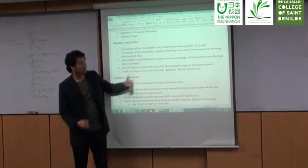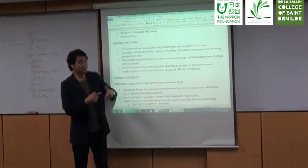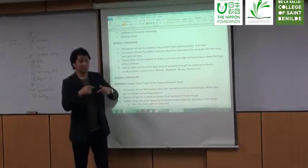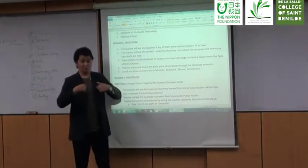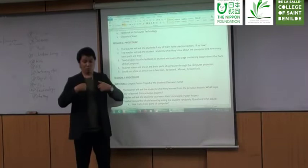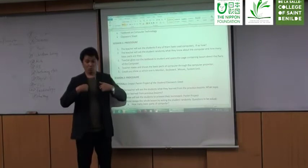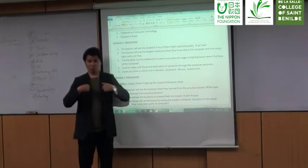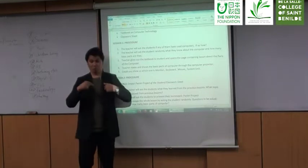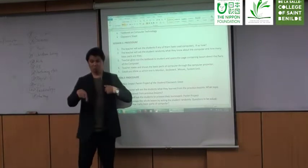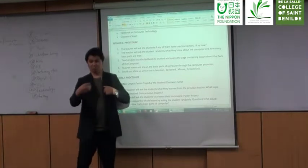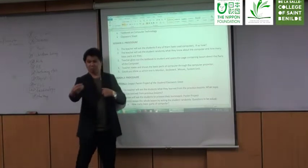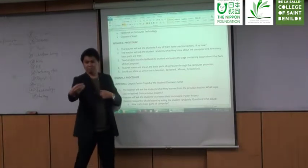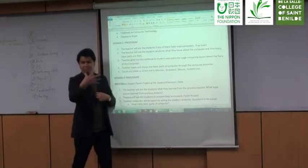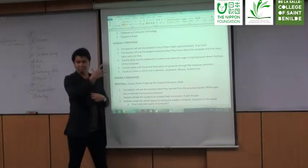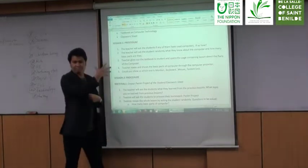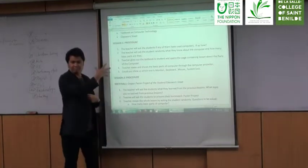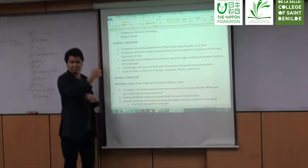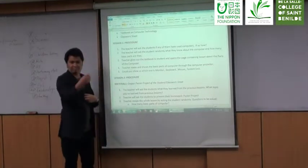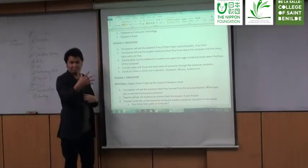then how?